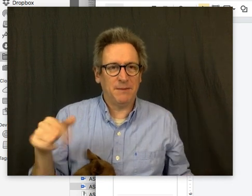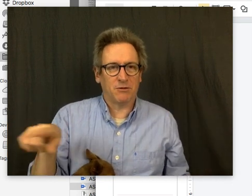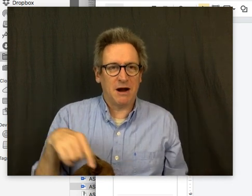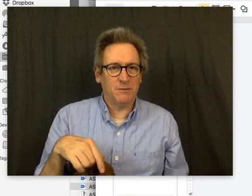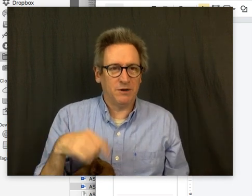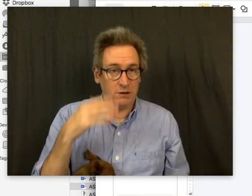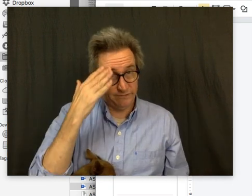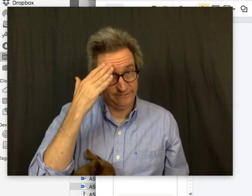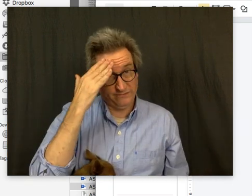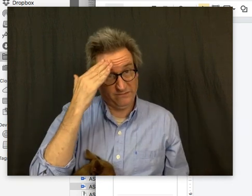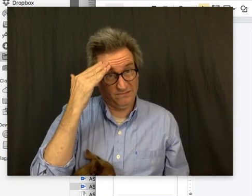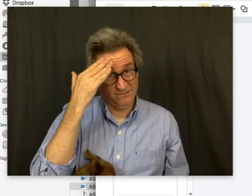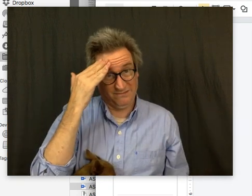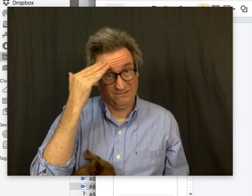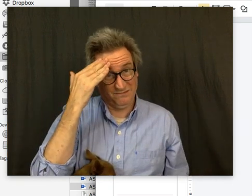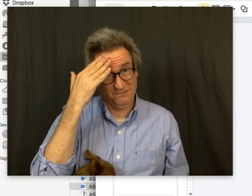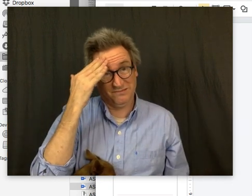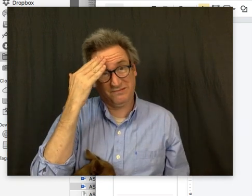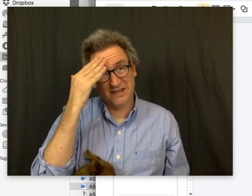and the people around him would go,